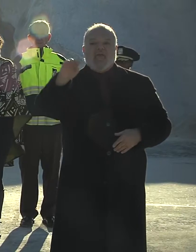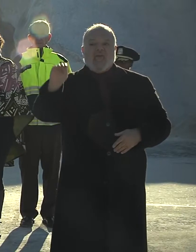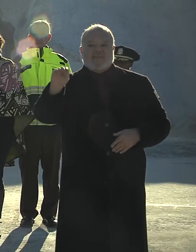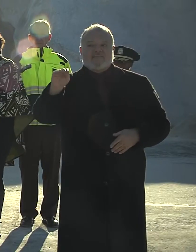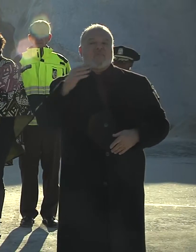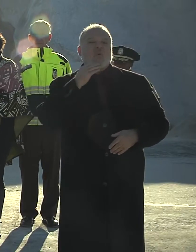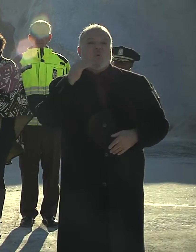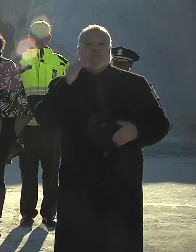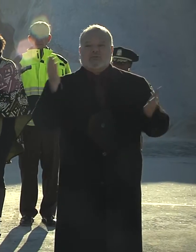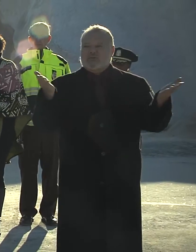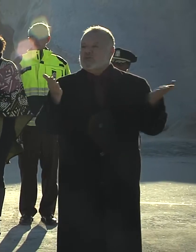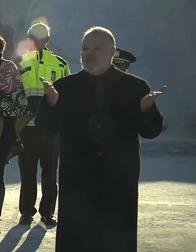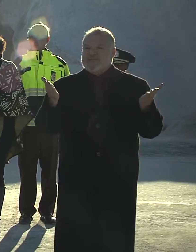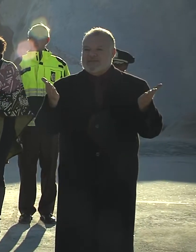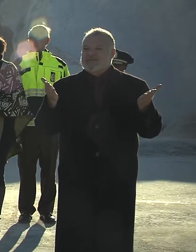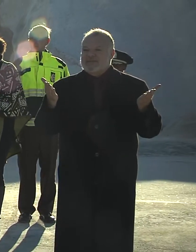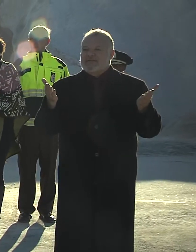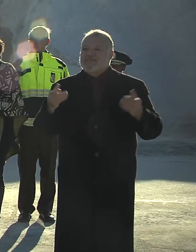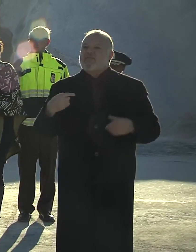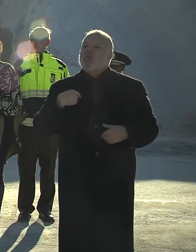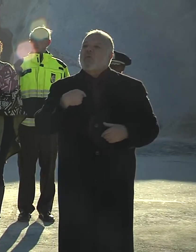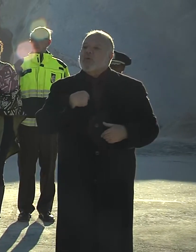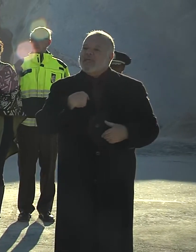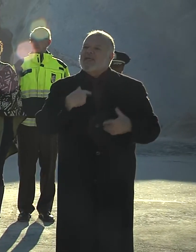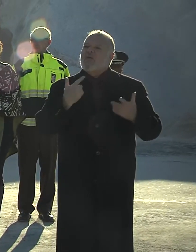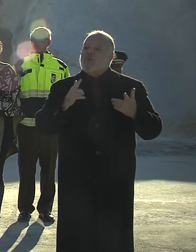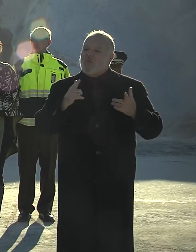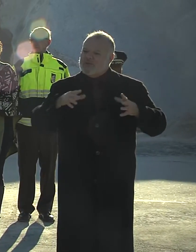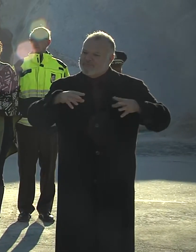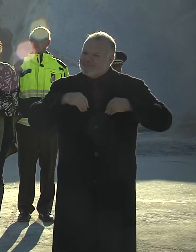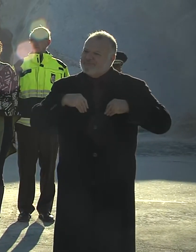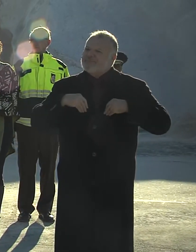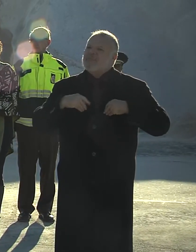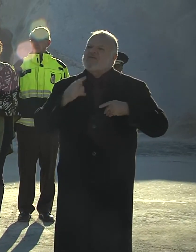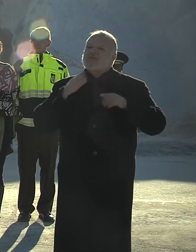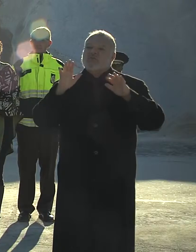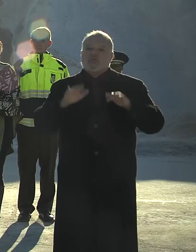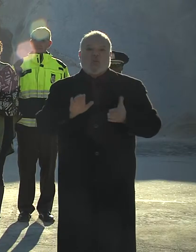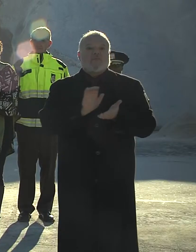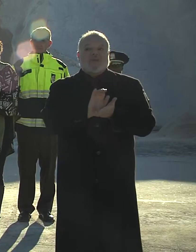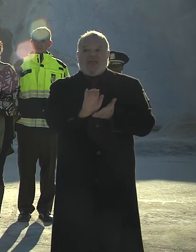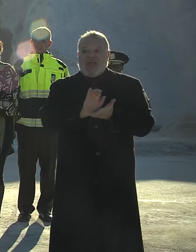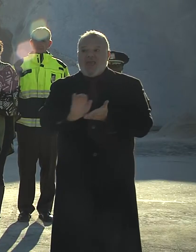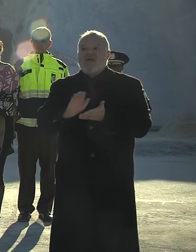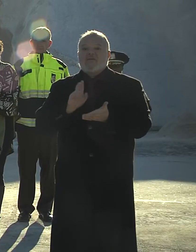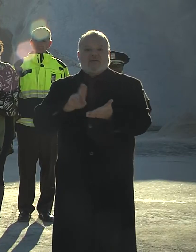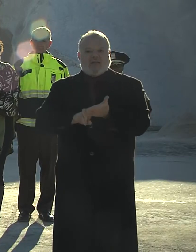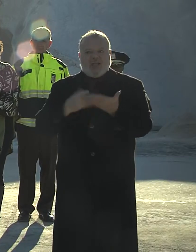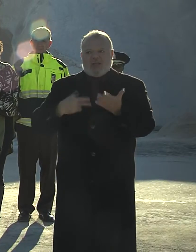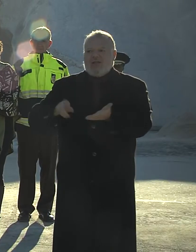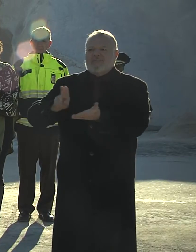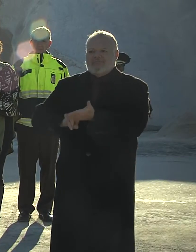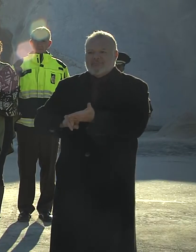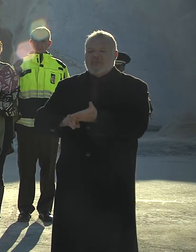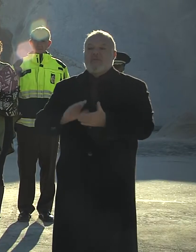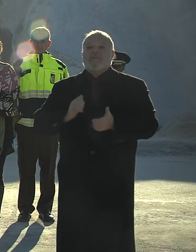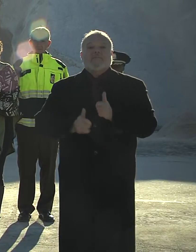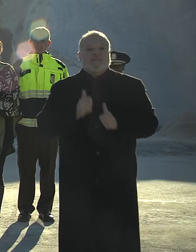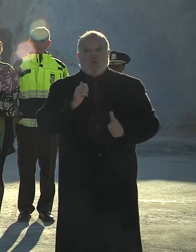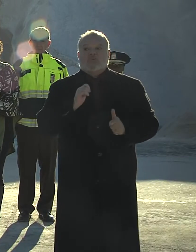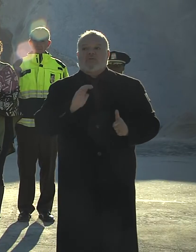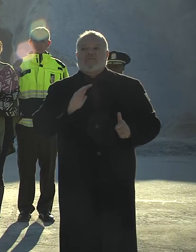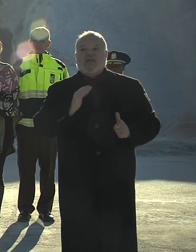be taking upon some of the snow contract. We're going to be doing stairs and